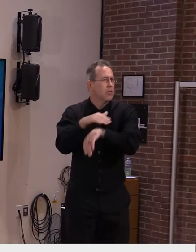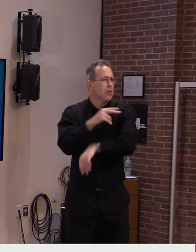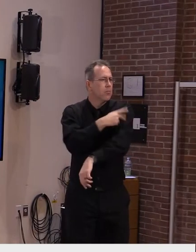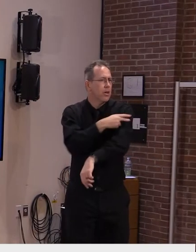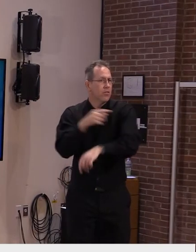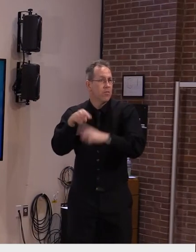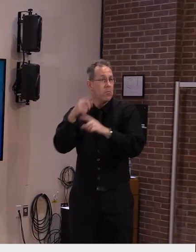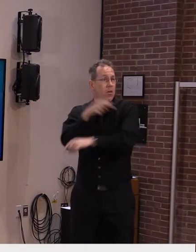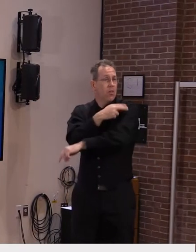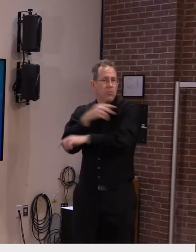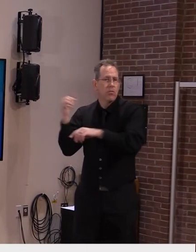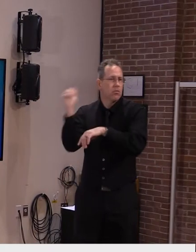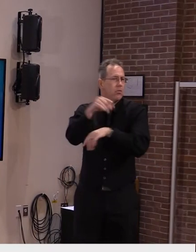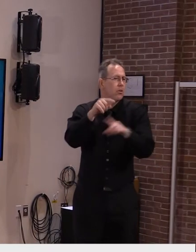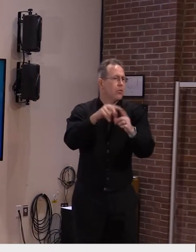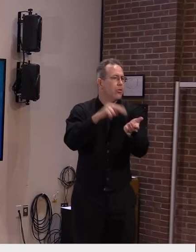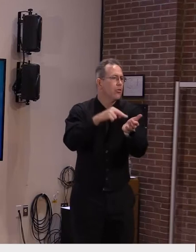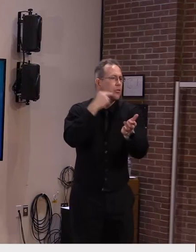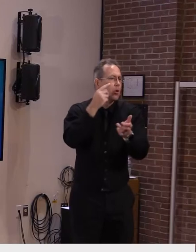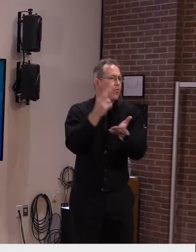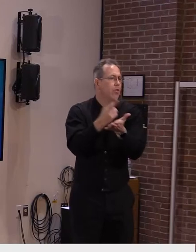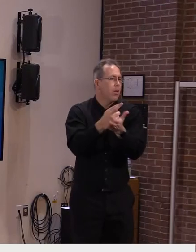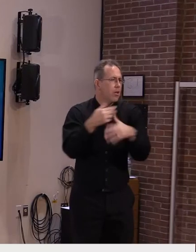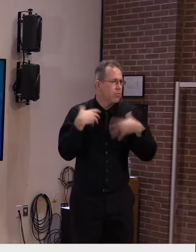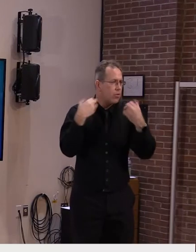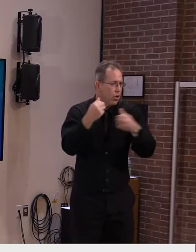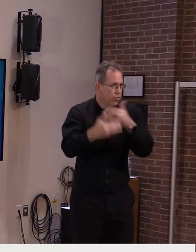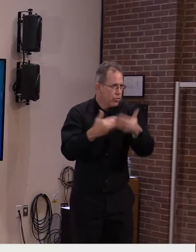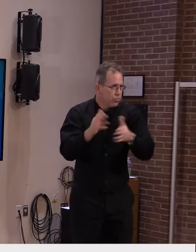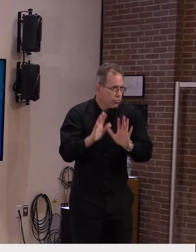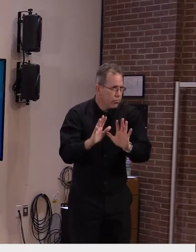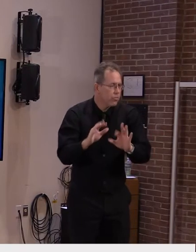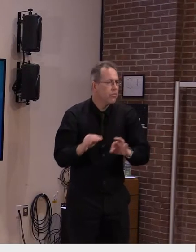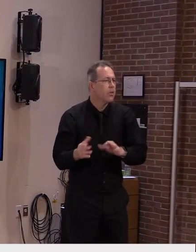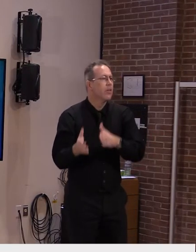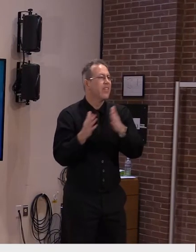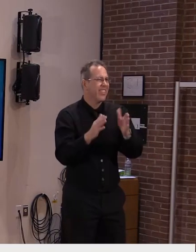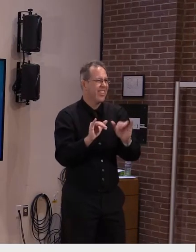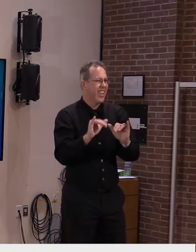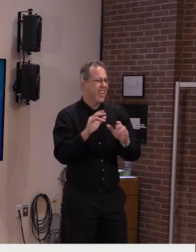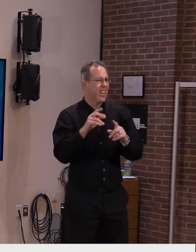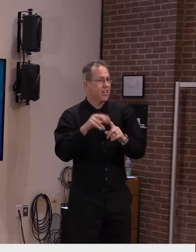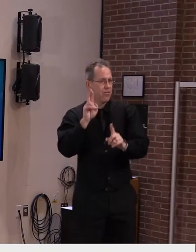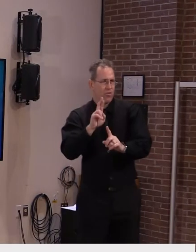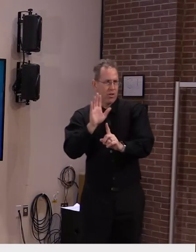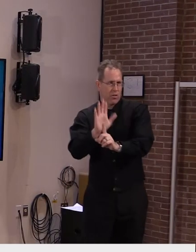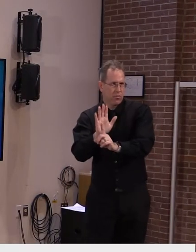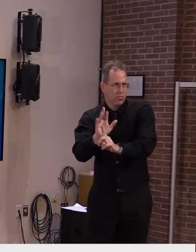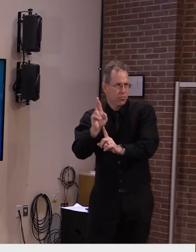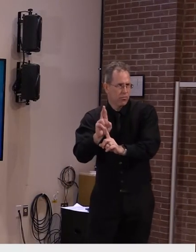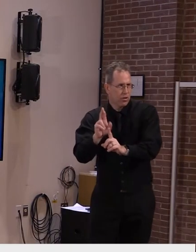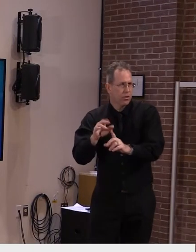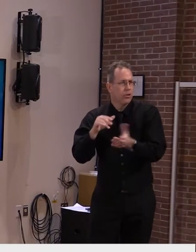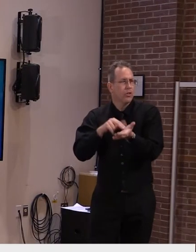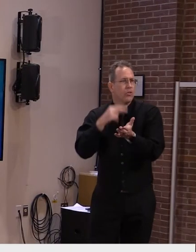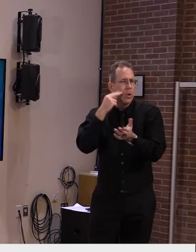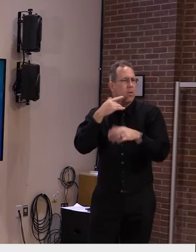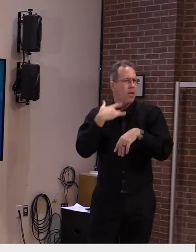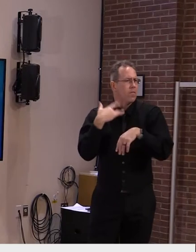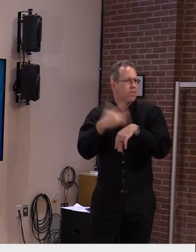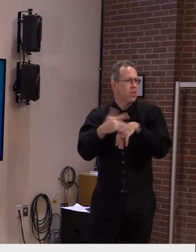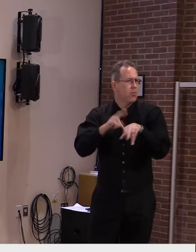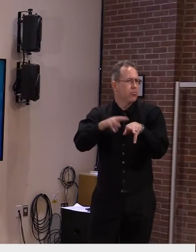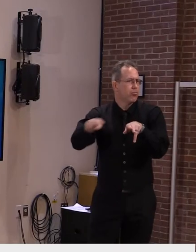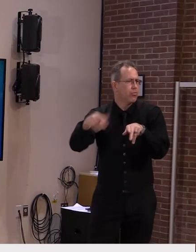facility as well available, rehab and long-term care rehab facility available down in that region. We